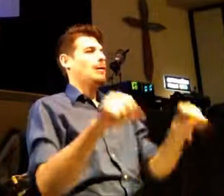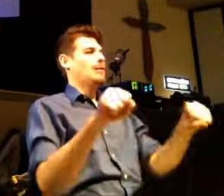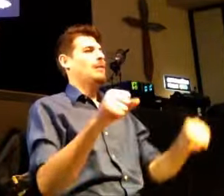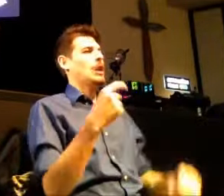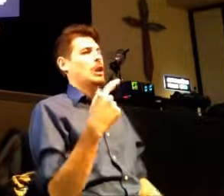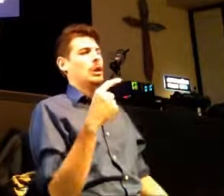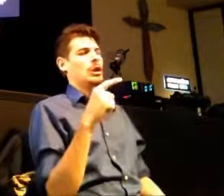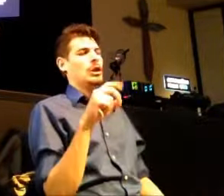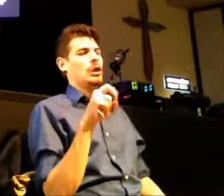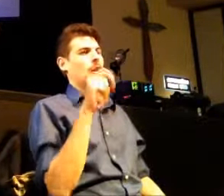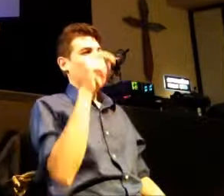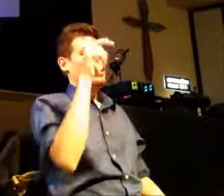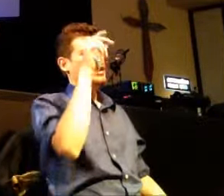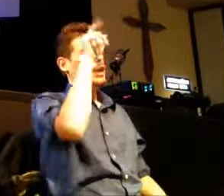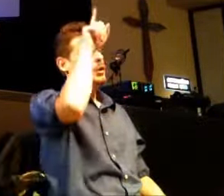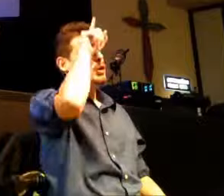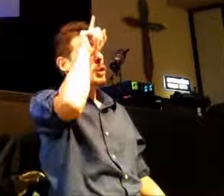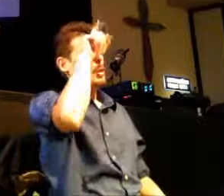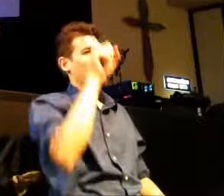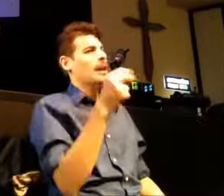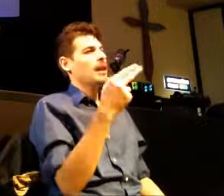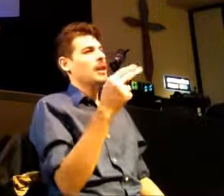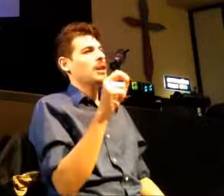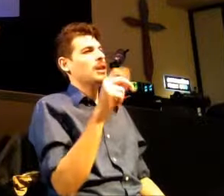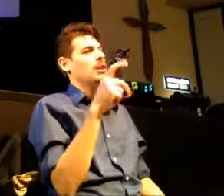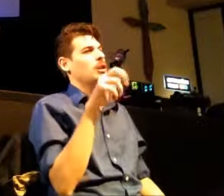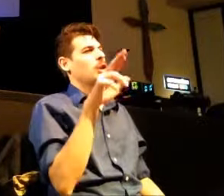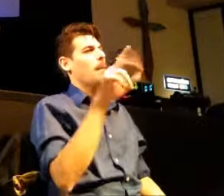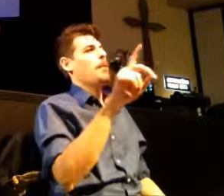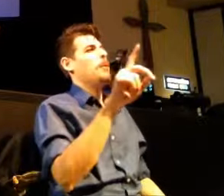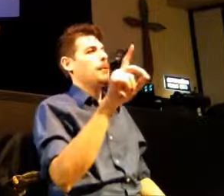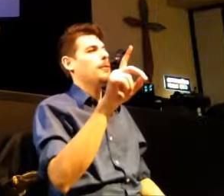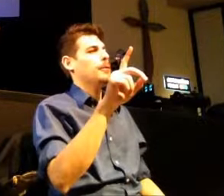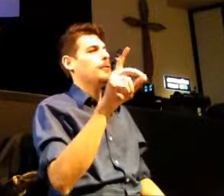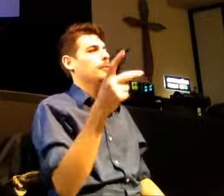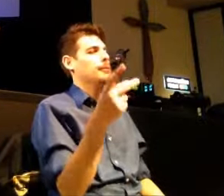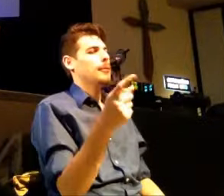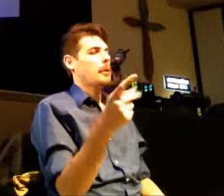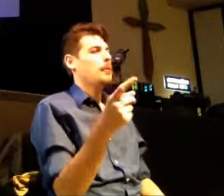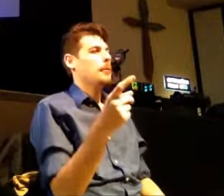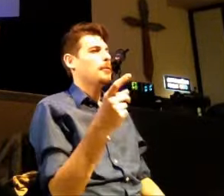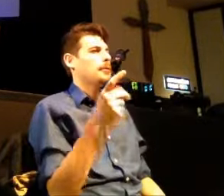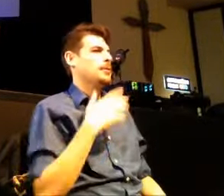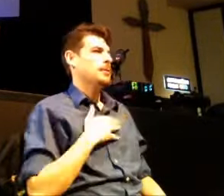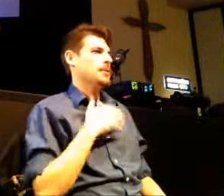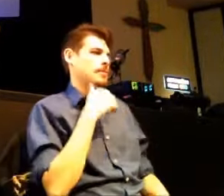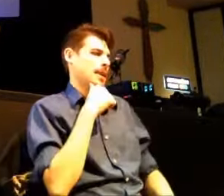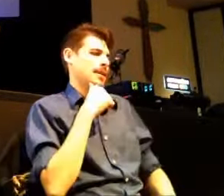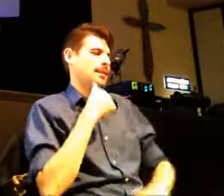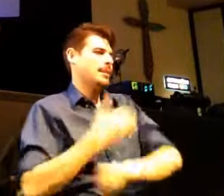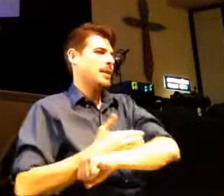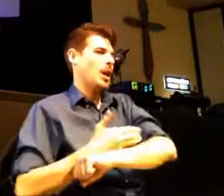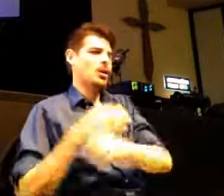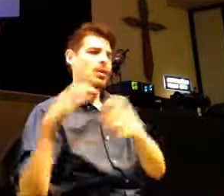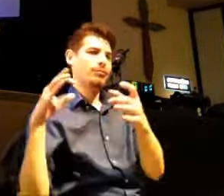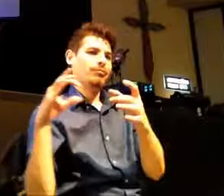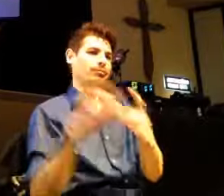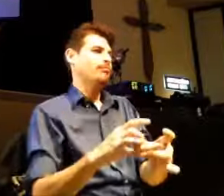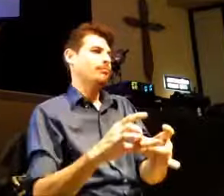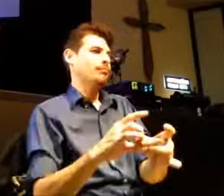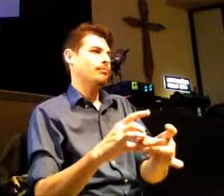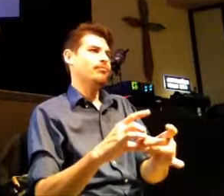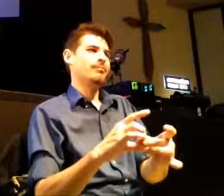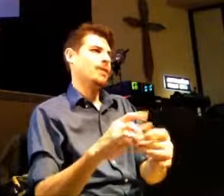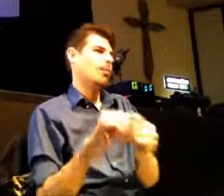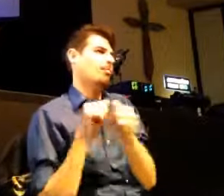fell in love with Mal, and they became the best of buds. And my daughter loves to watch Caesar's show, The Dog Whisperer. Have